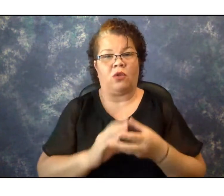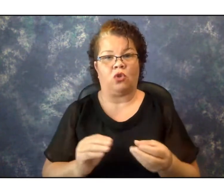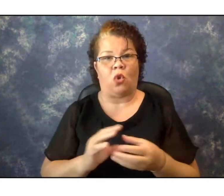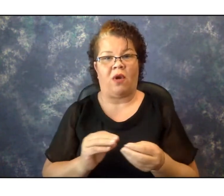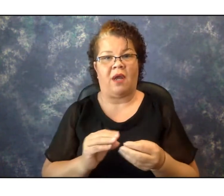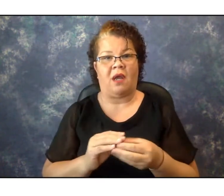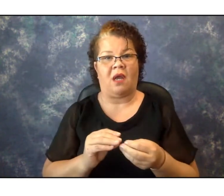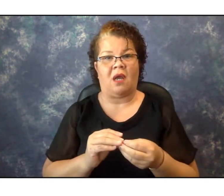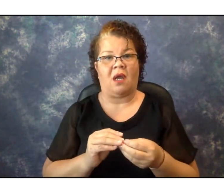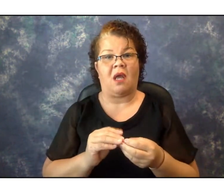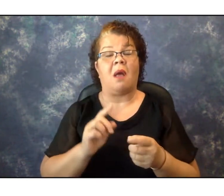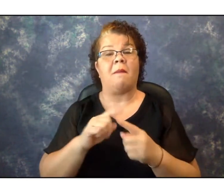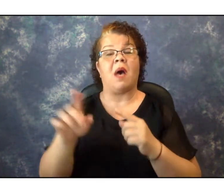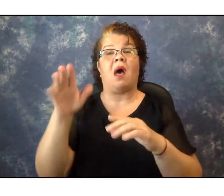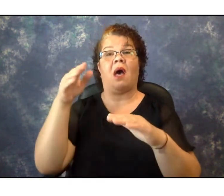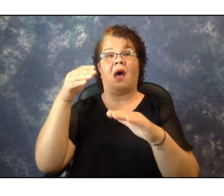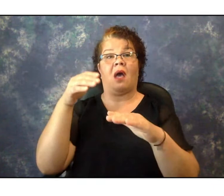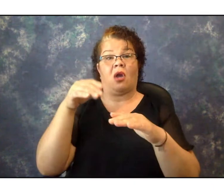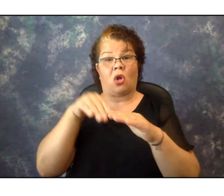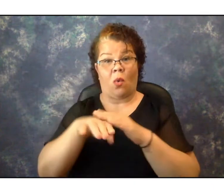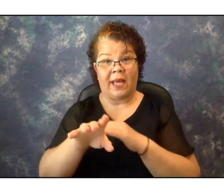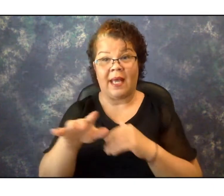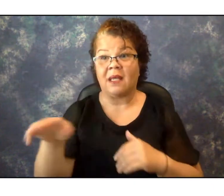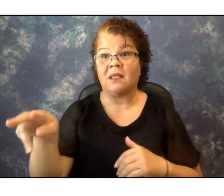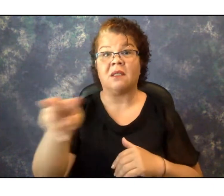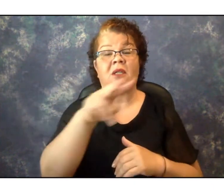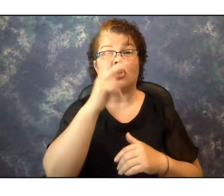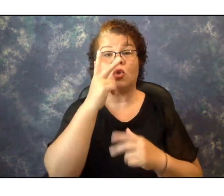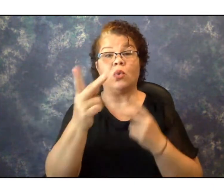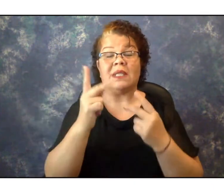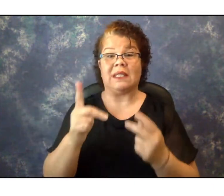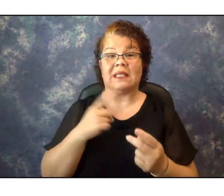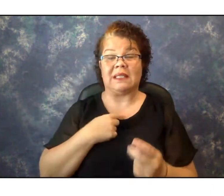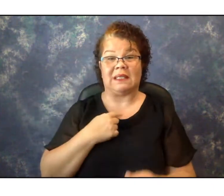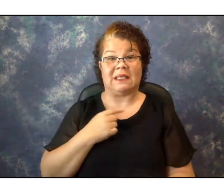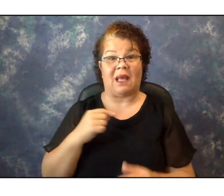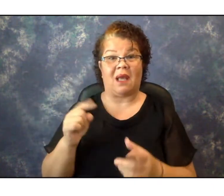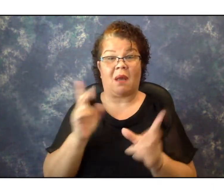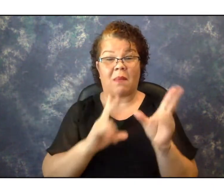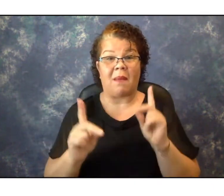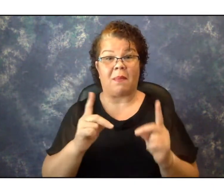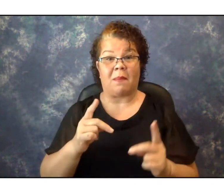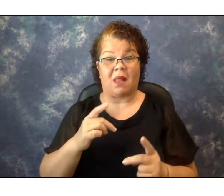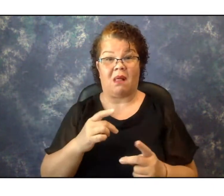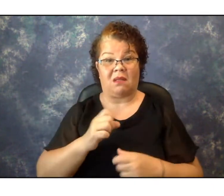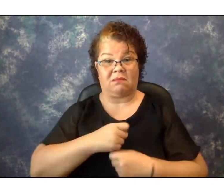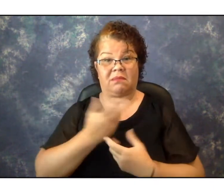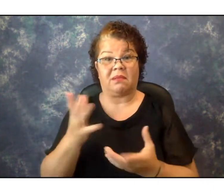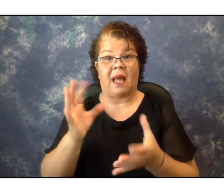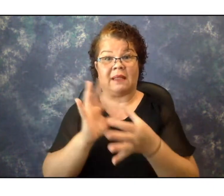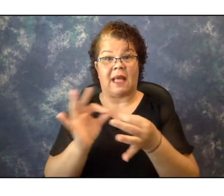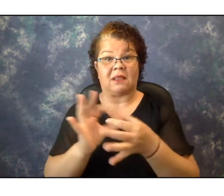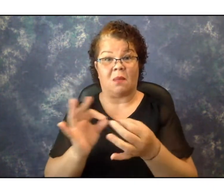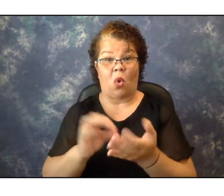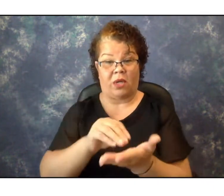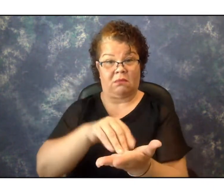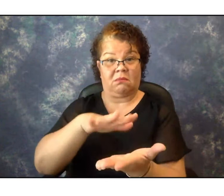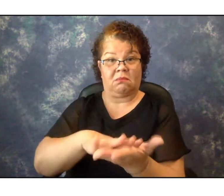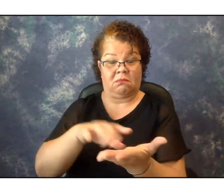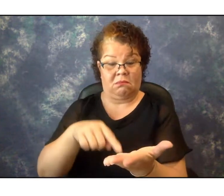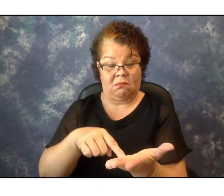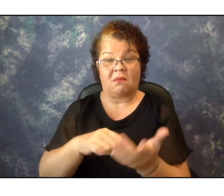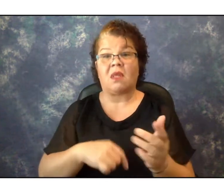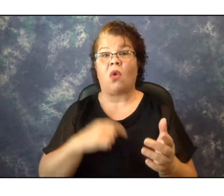by survivors, there's postcards. We sometimes have a sign and sometimes have other visual reminders that